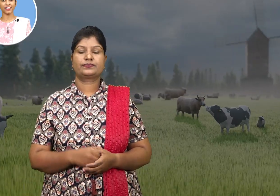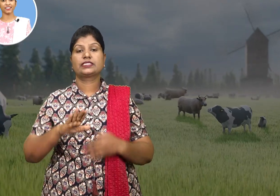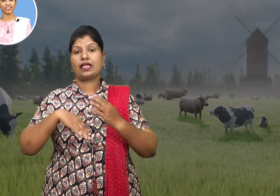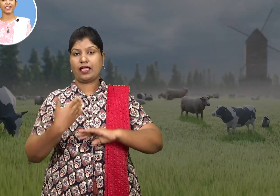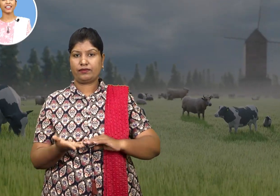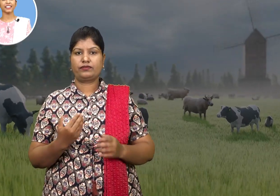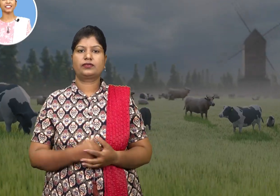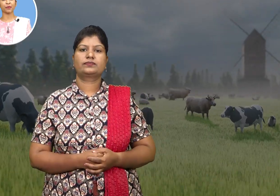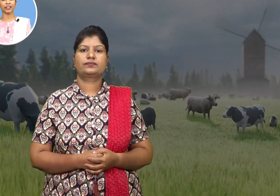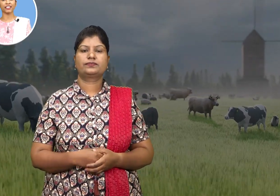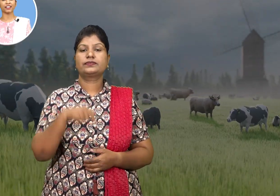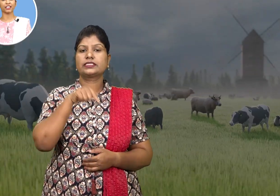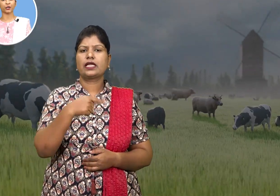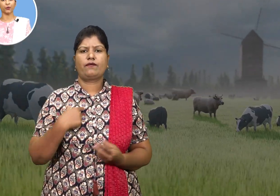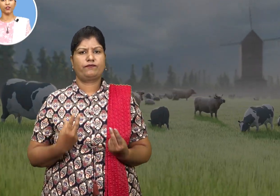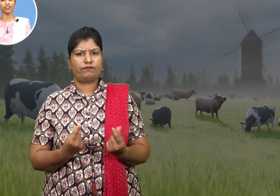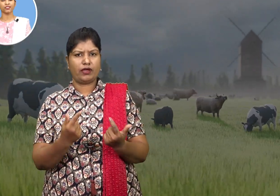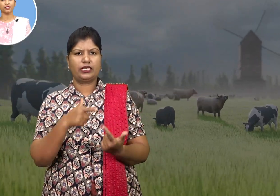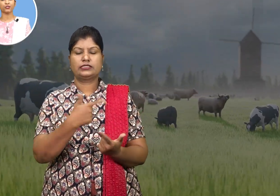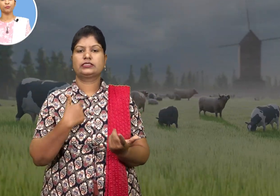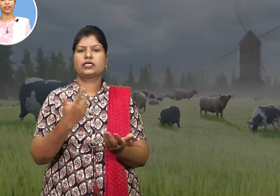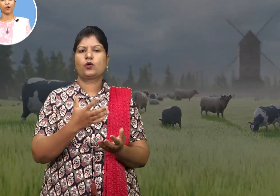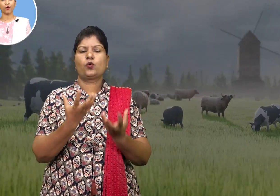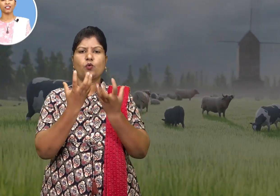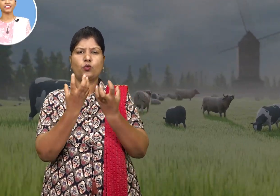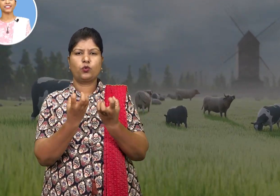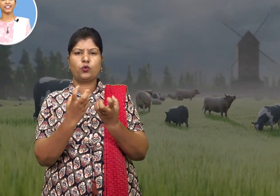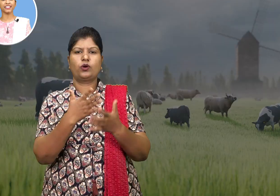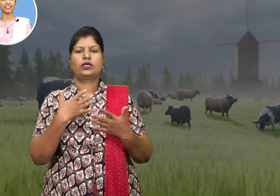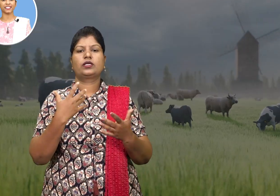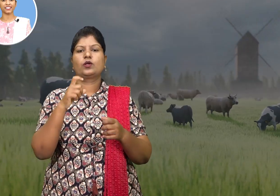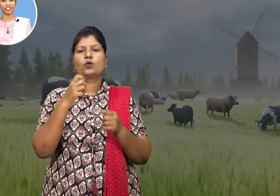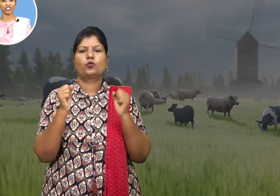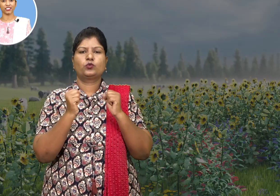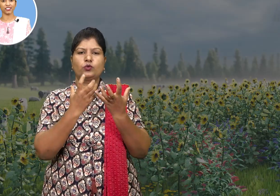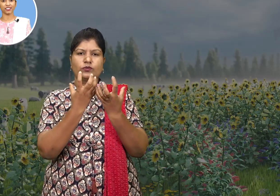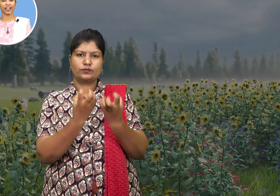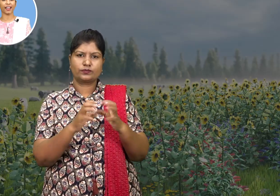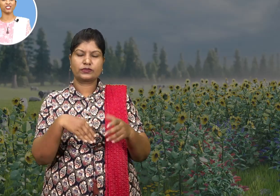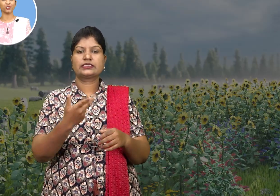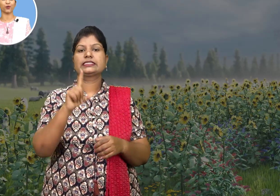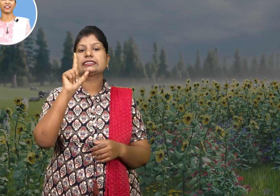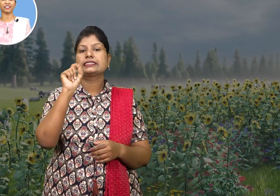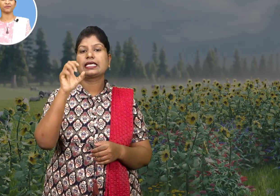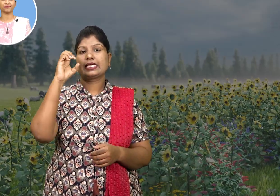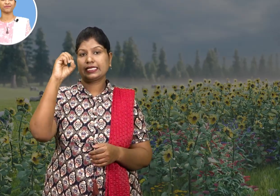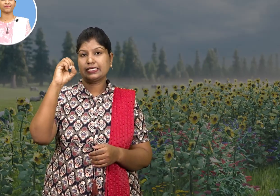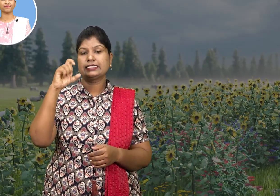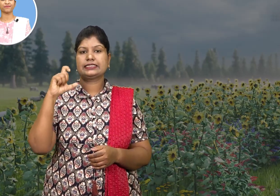After that, it is immediately cooled to below 10 degrees Celsius and